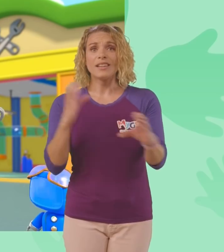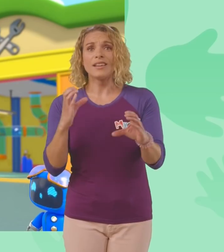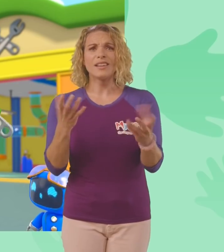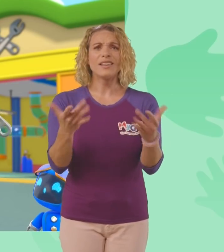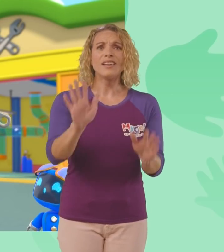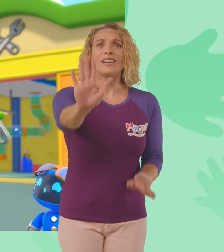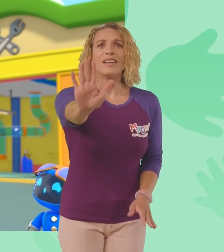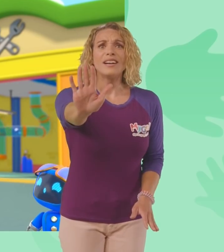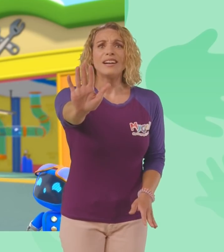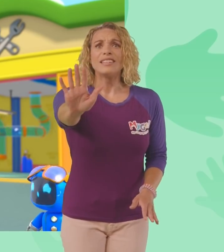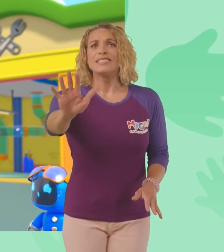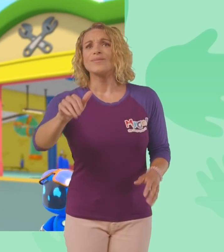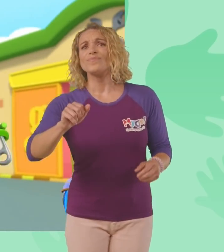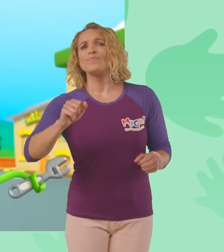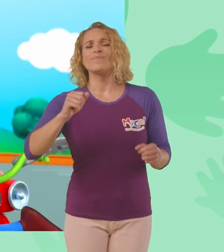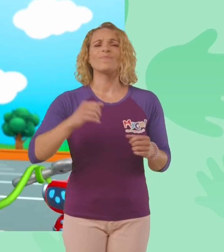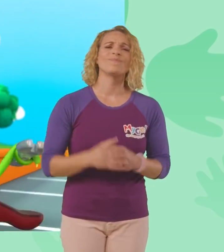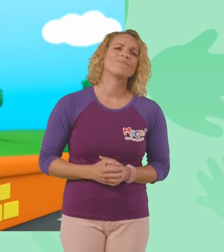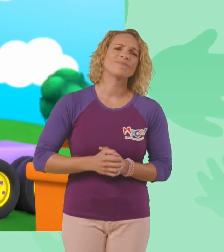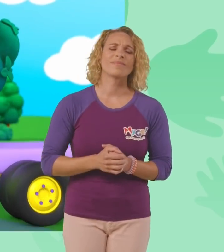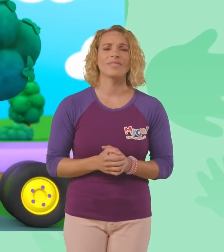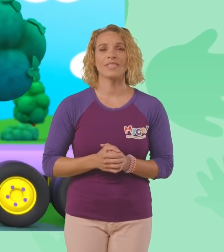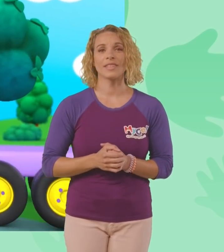Baby Truck, wait!